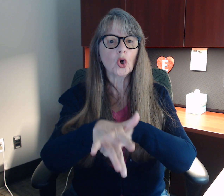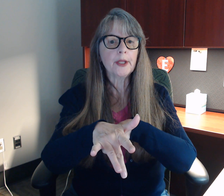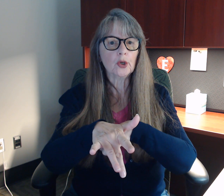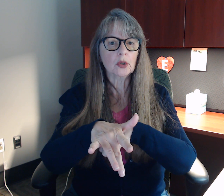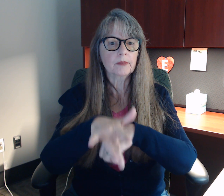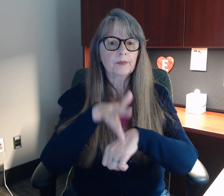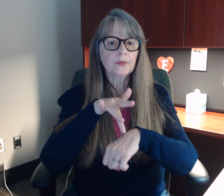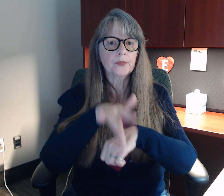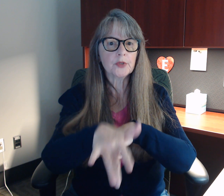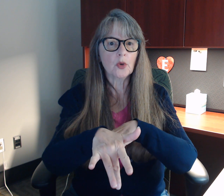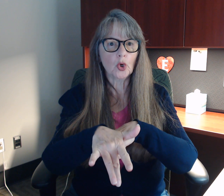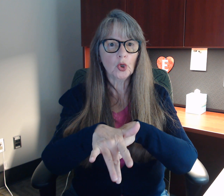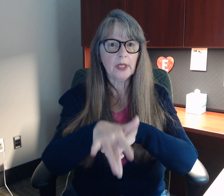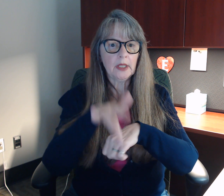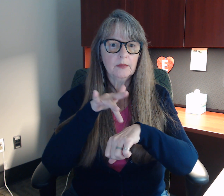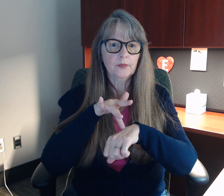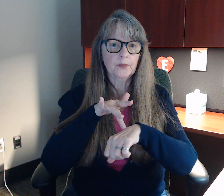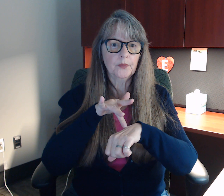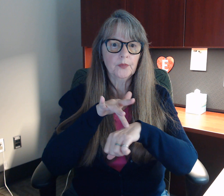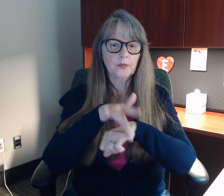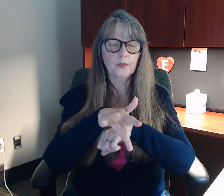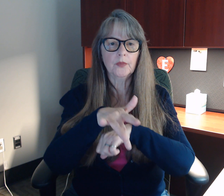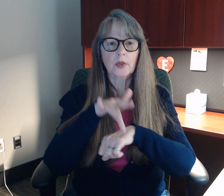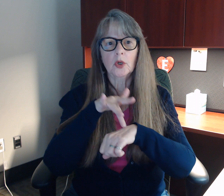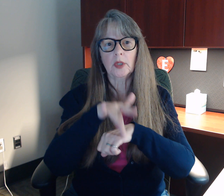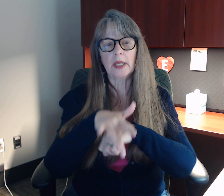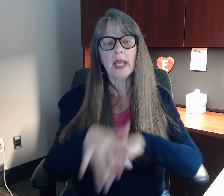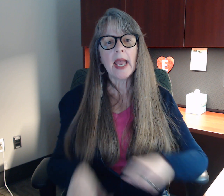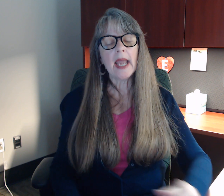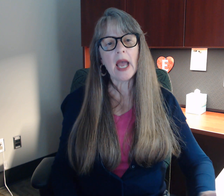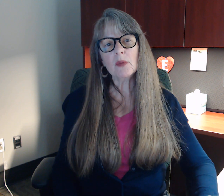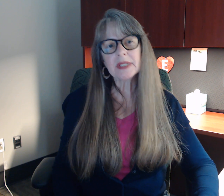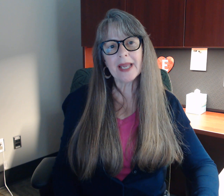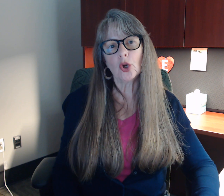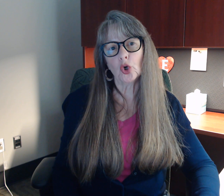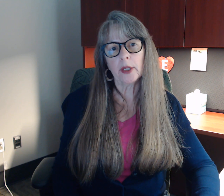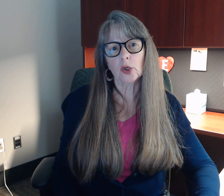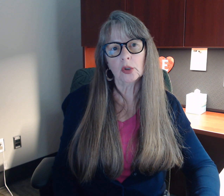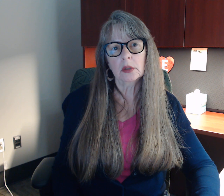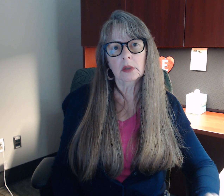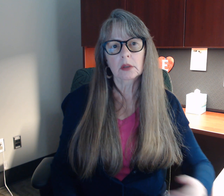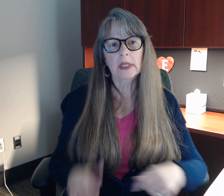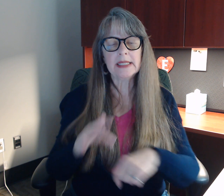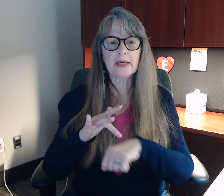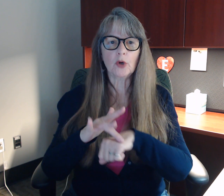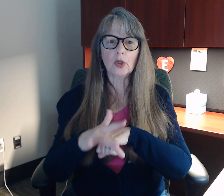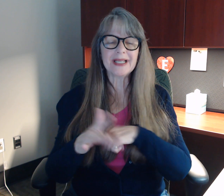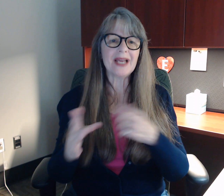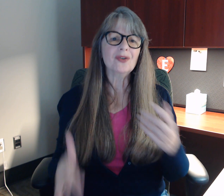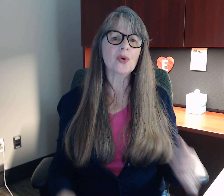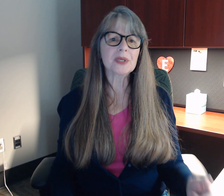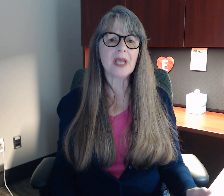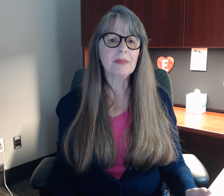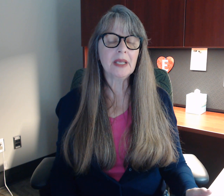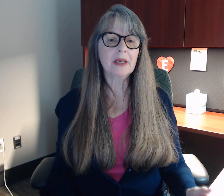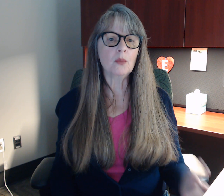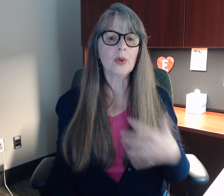earlier, to go early. And I would say earlier instead of early, because I don't know, does that mean, what's